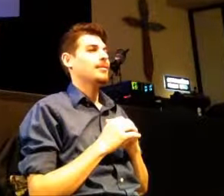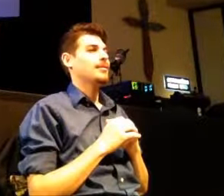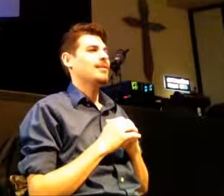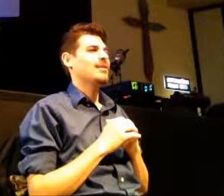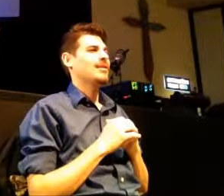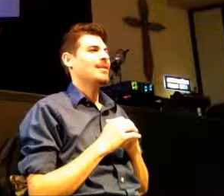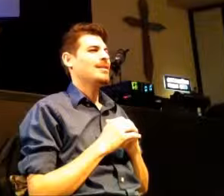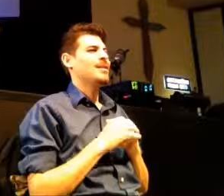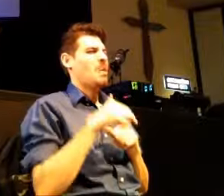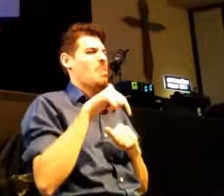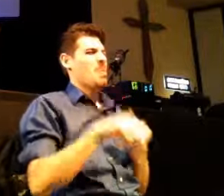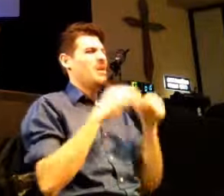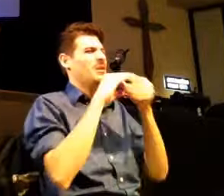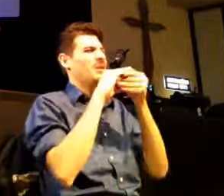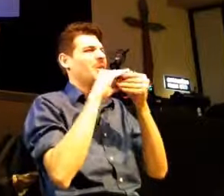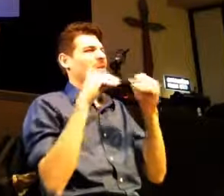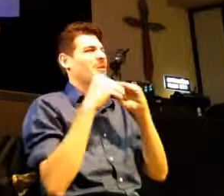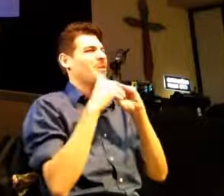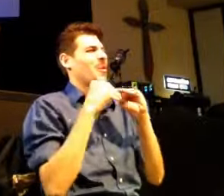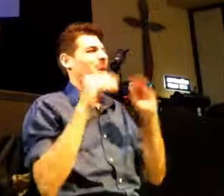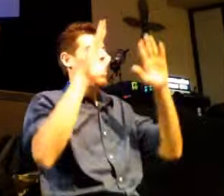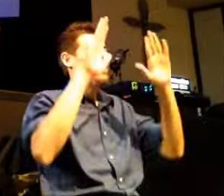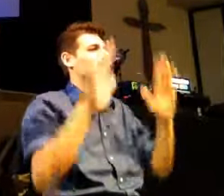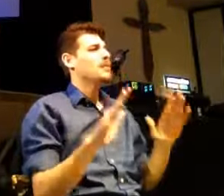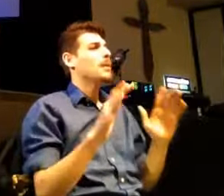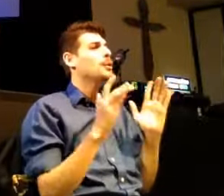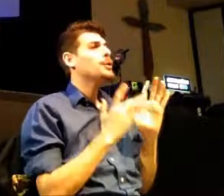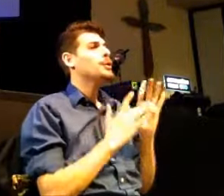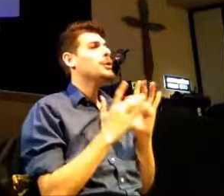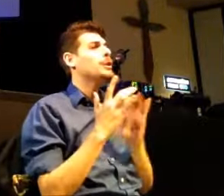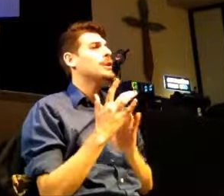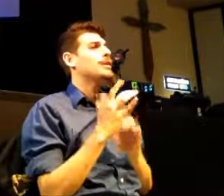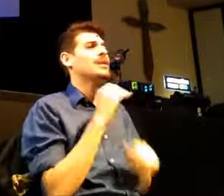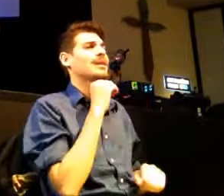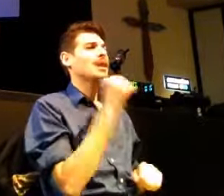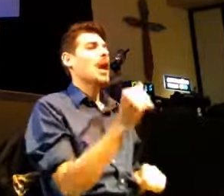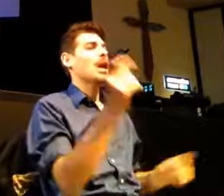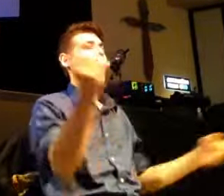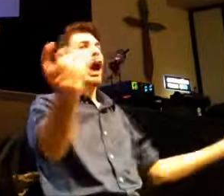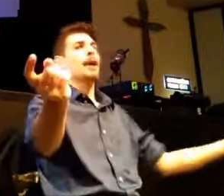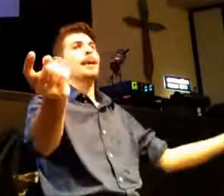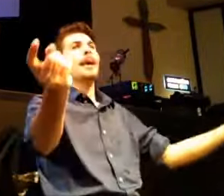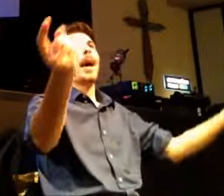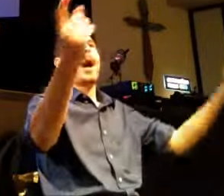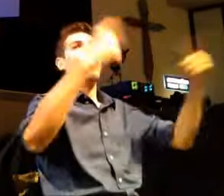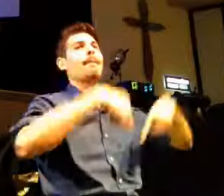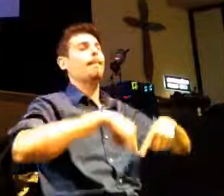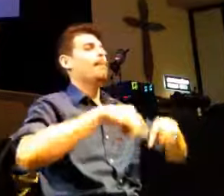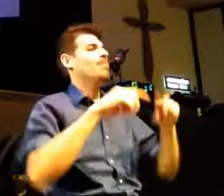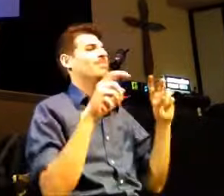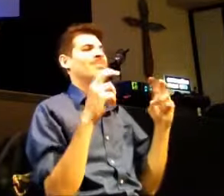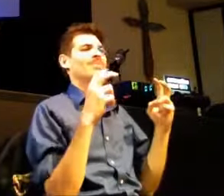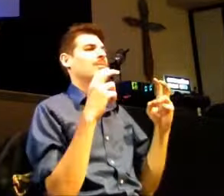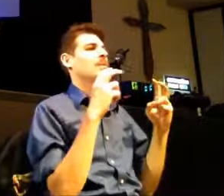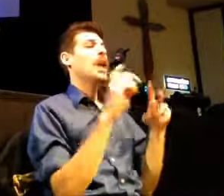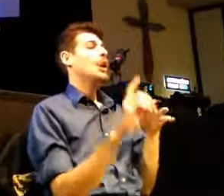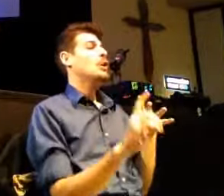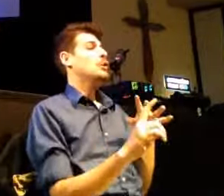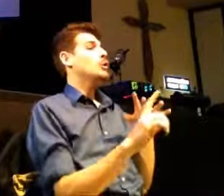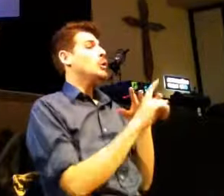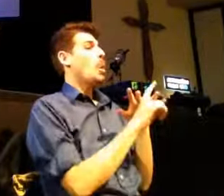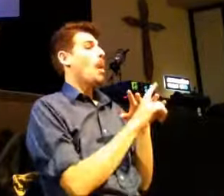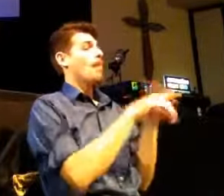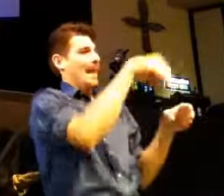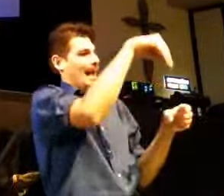storm. But when he shows up, he doesn't come fixing the storm. At least not yet.